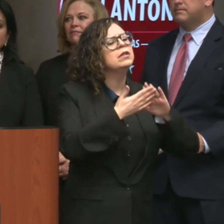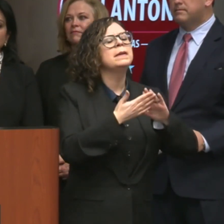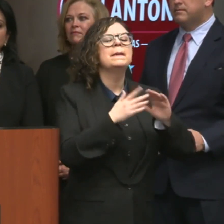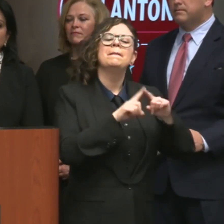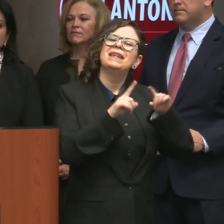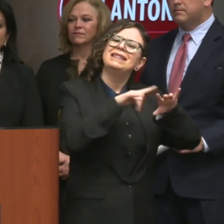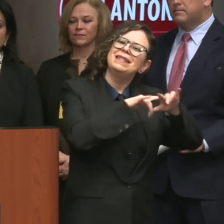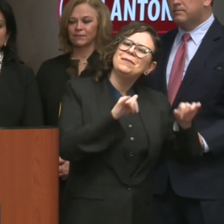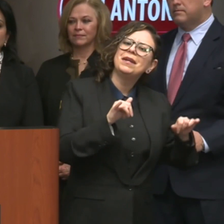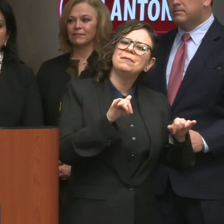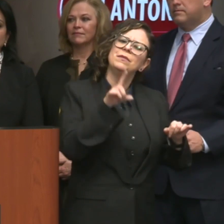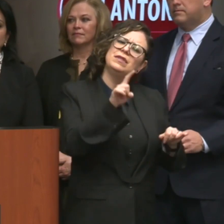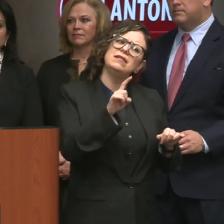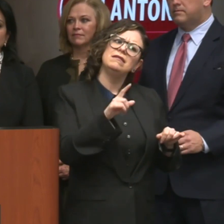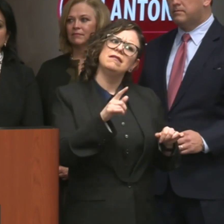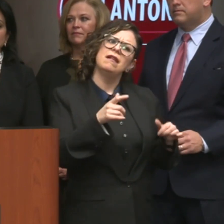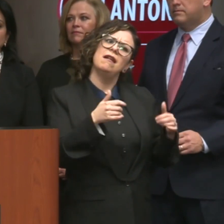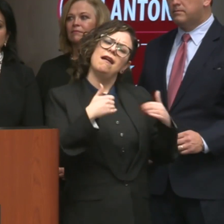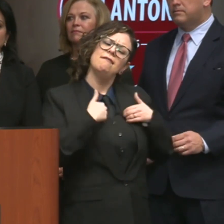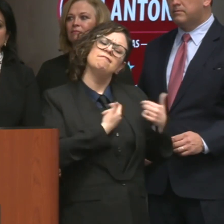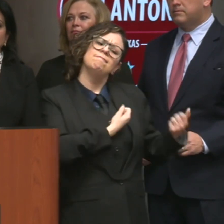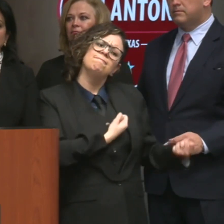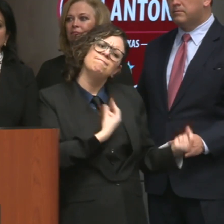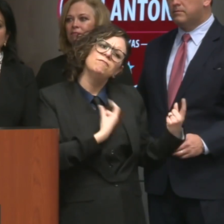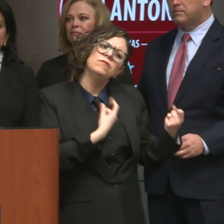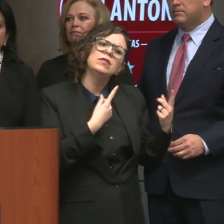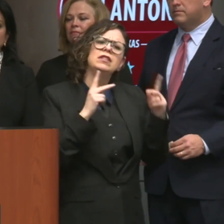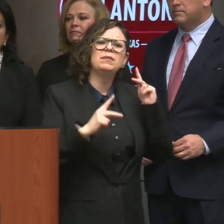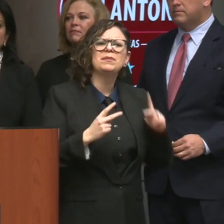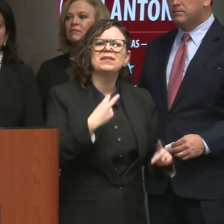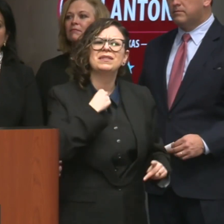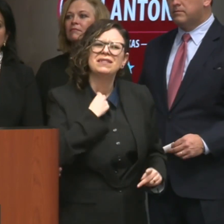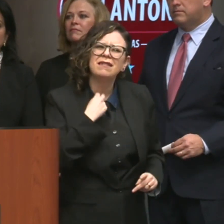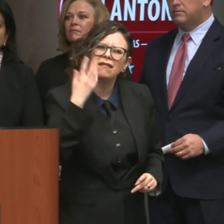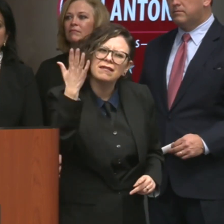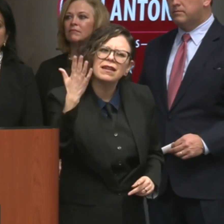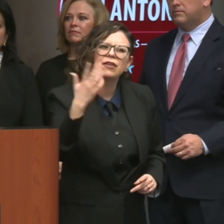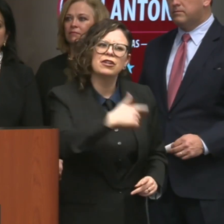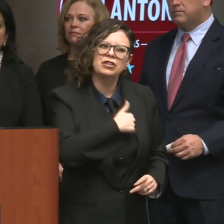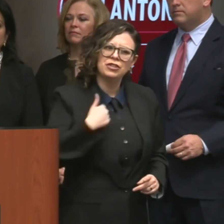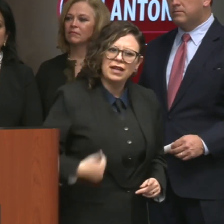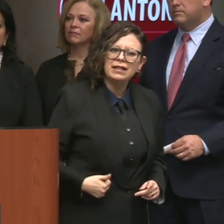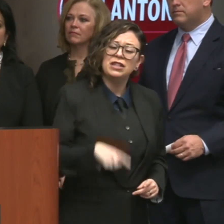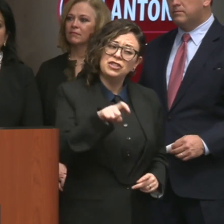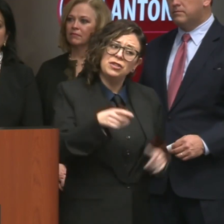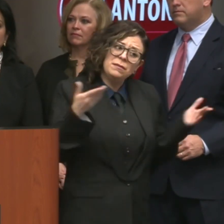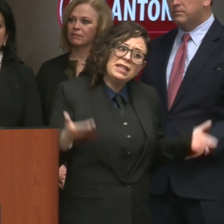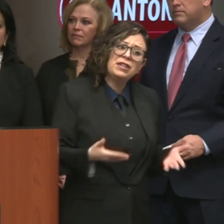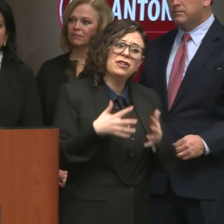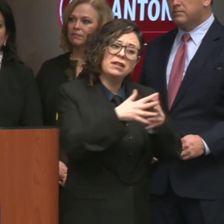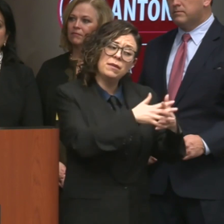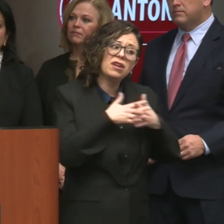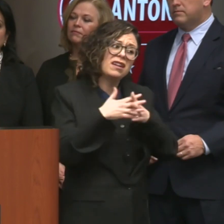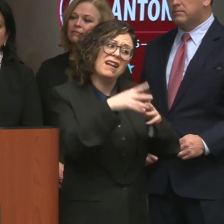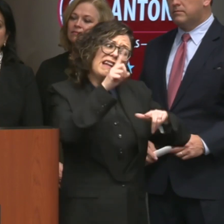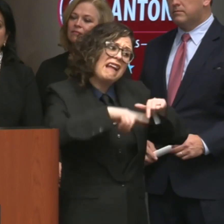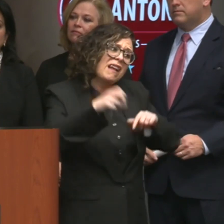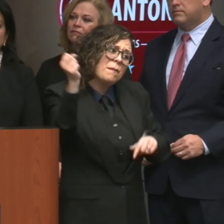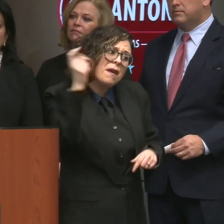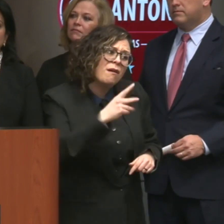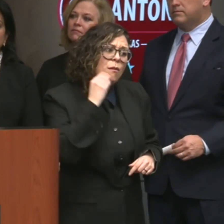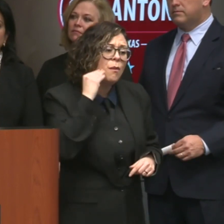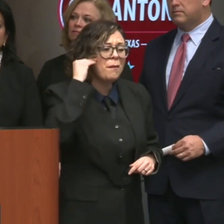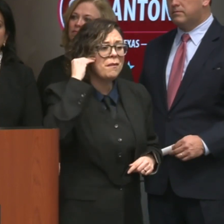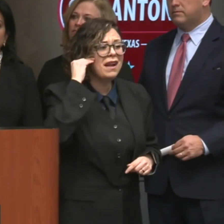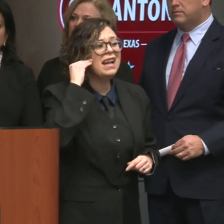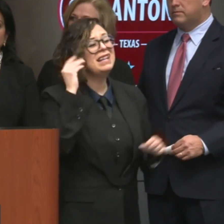really important to also have empathy for people who might be caught in China, who should be in America and cannot get back. And think about what it would